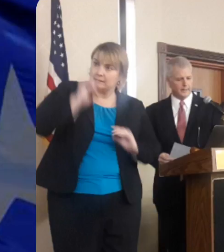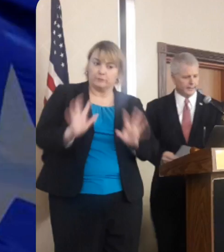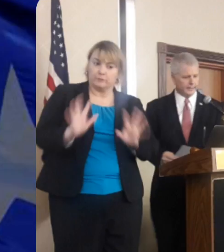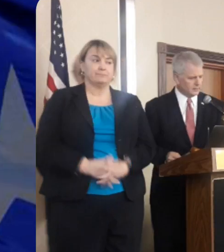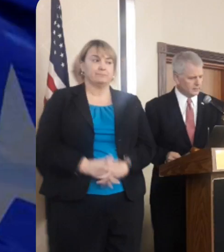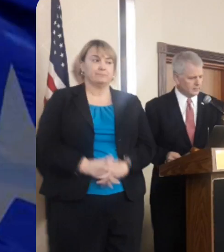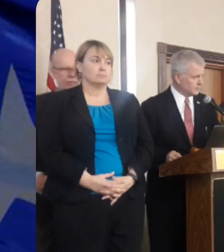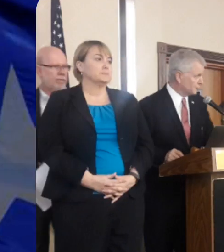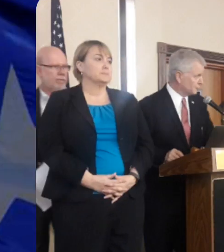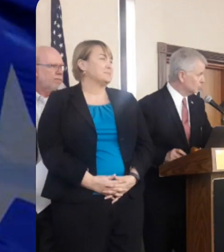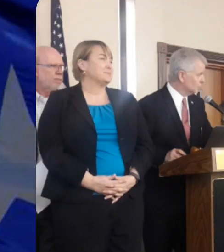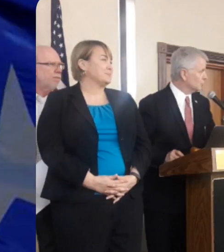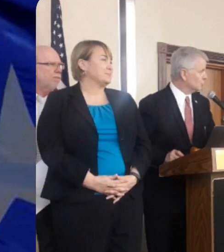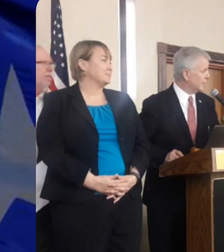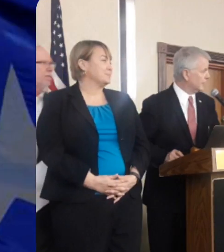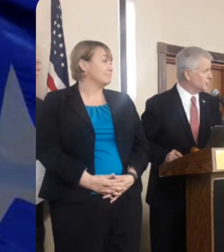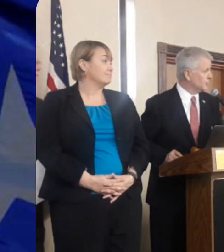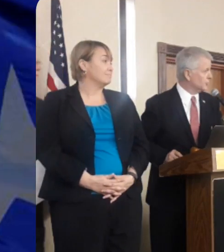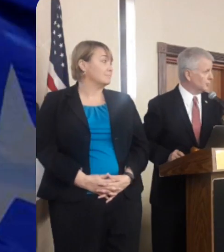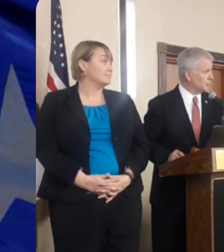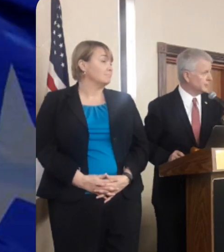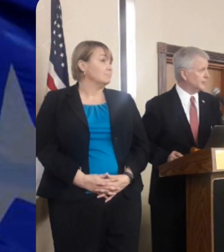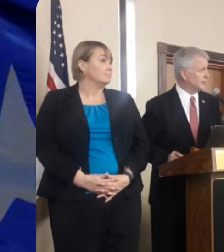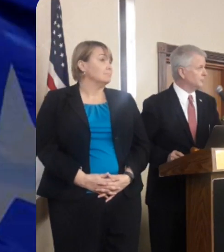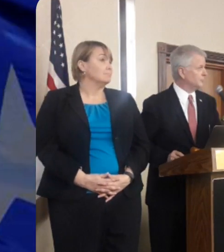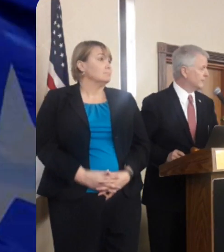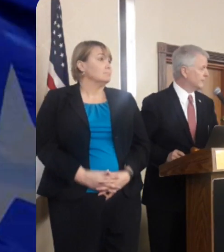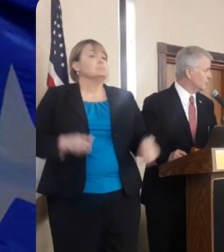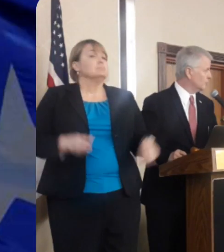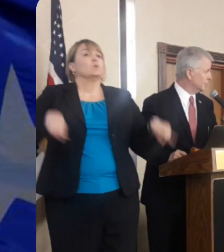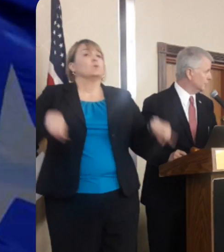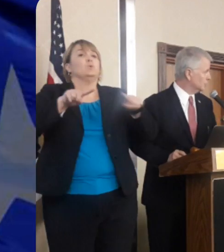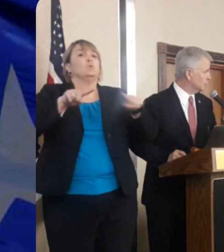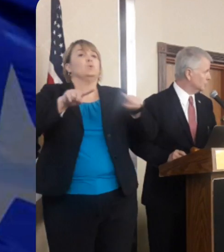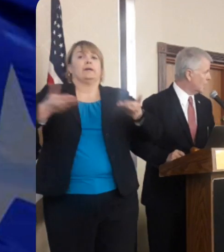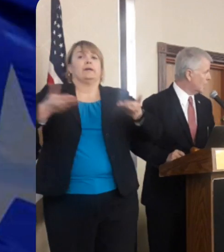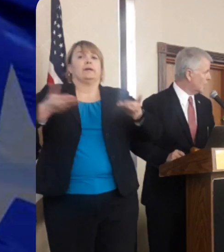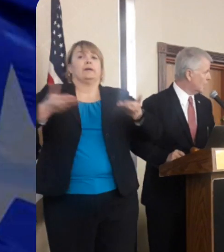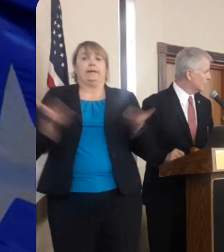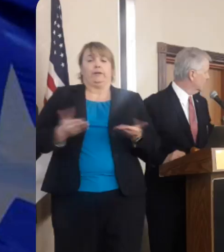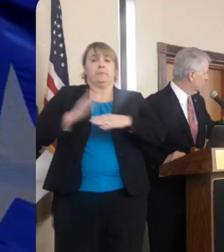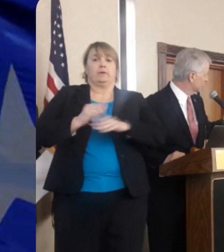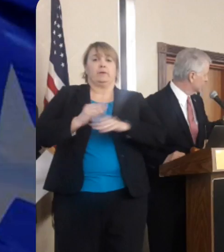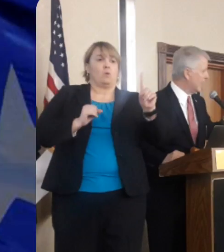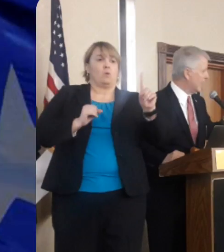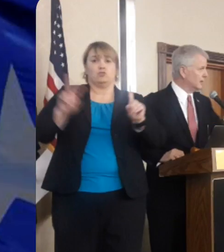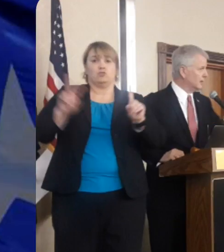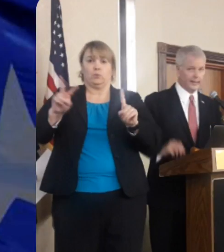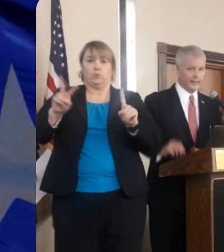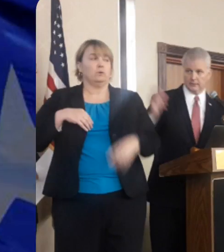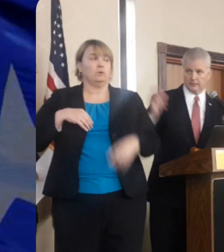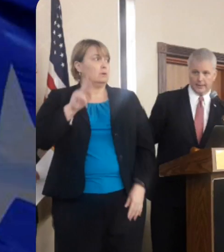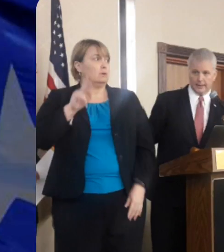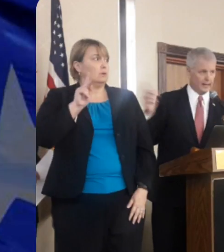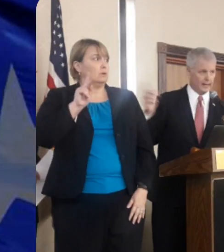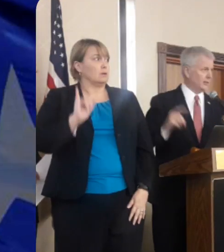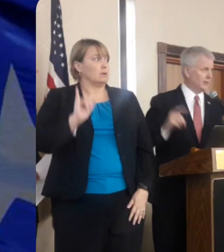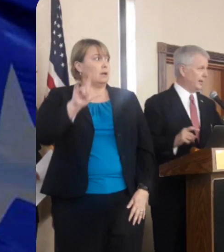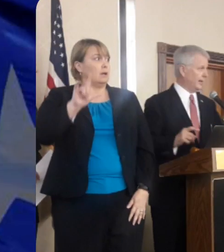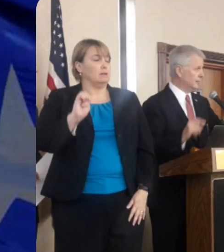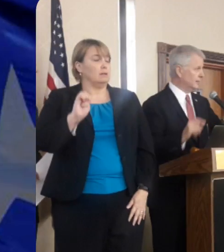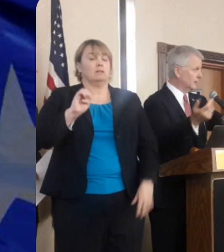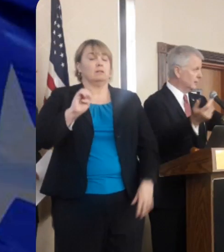Yeah. So for those who were here during the orientation back from 1 to 2 o'clock, Kyle and Larry